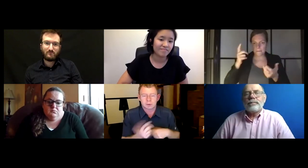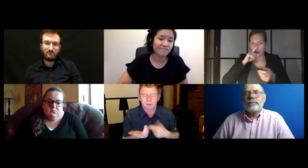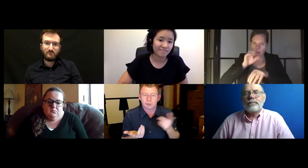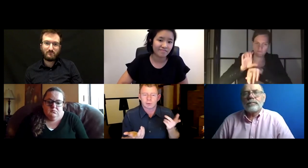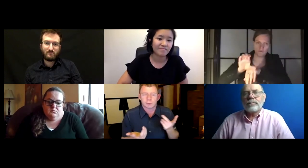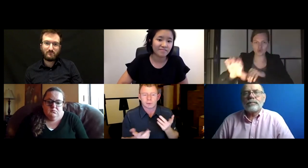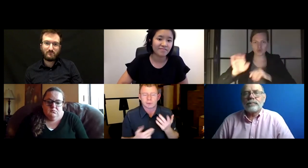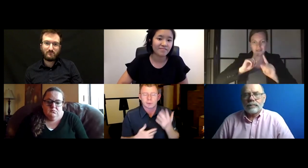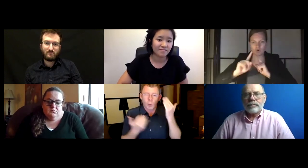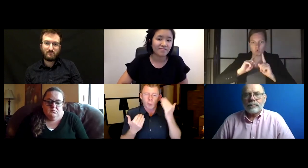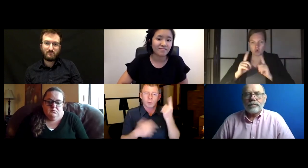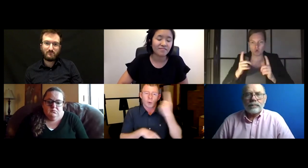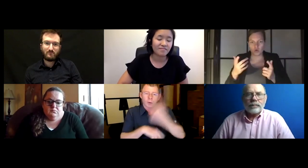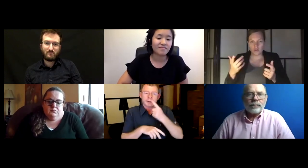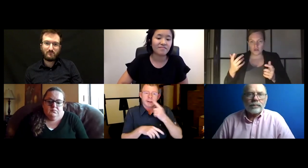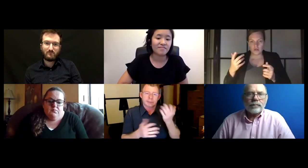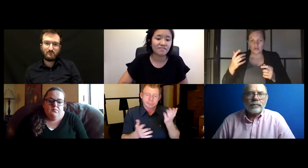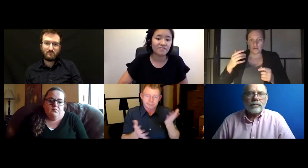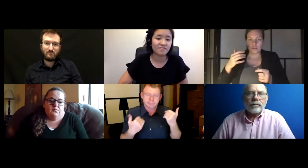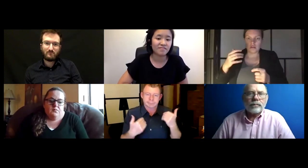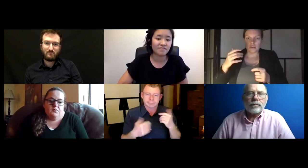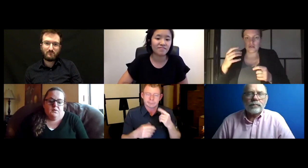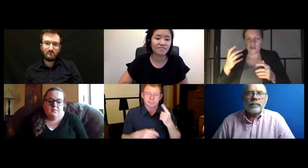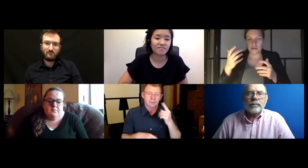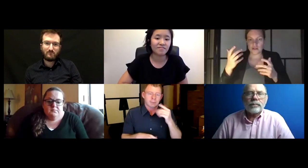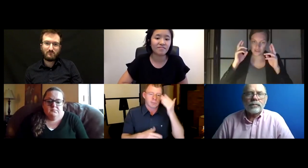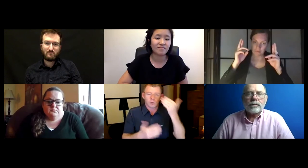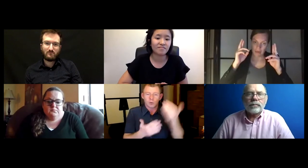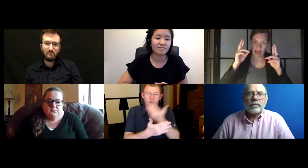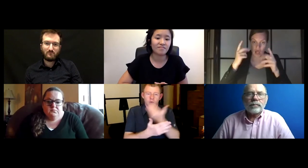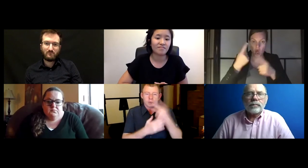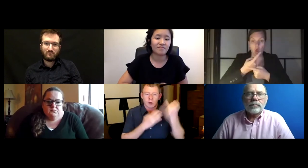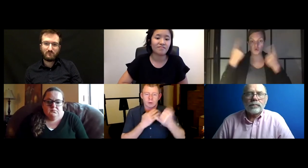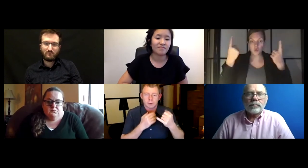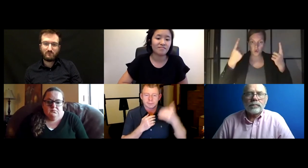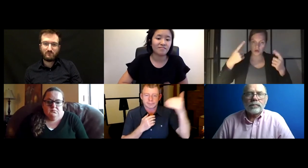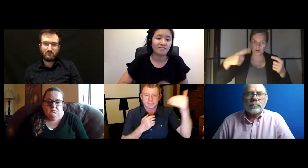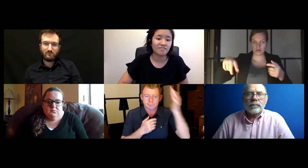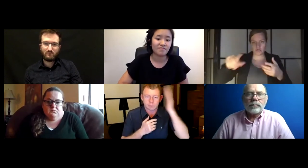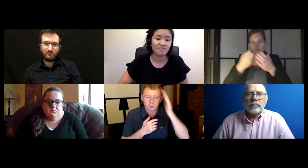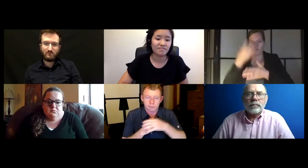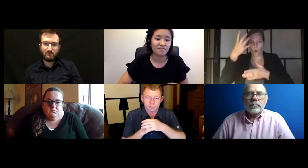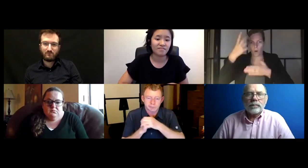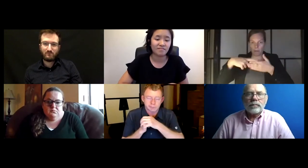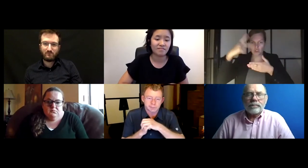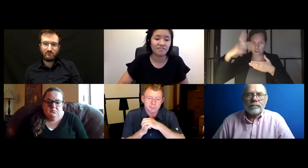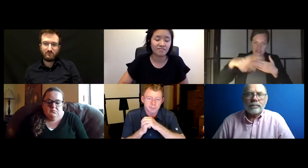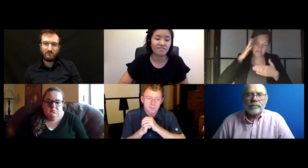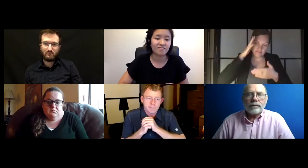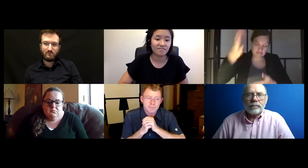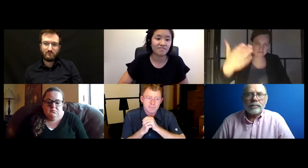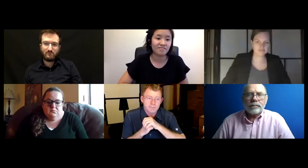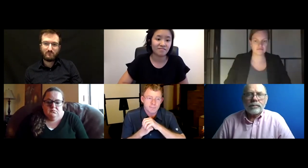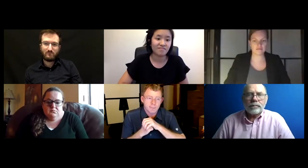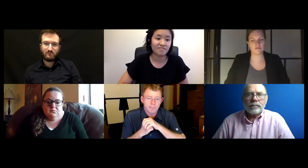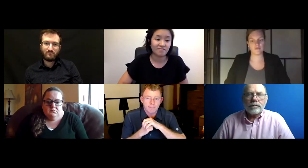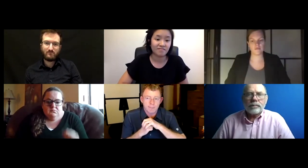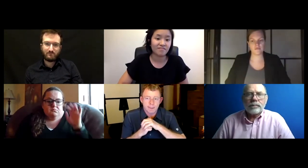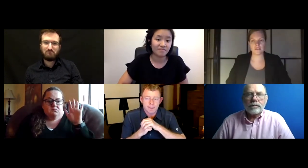they, unfortunately, they can't force people to be interviewed. It would be nice if we had more information on a wider number of